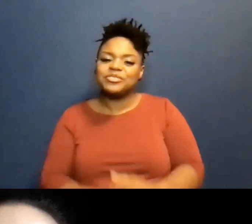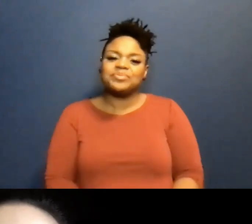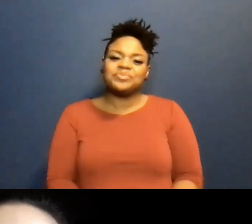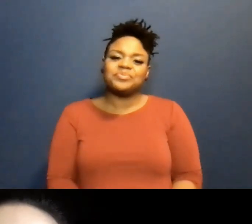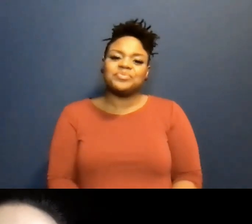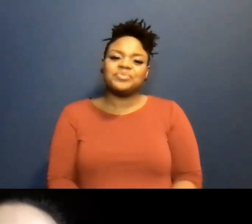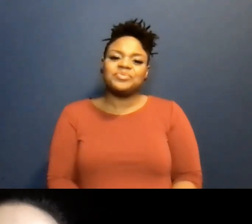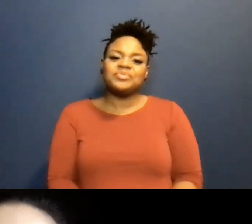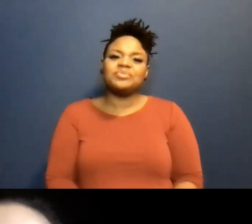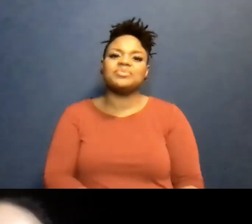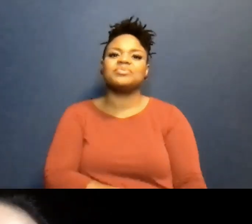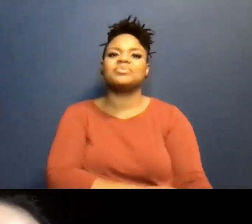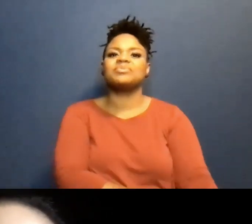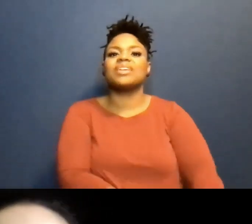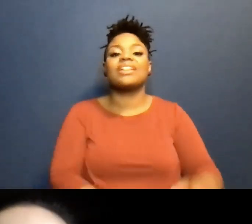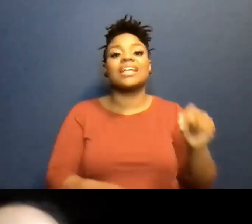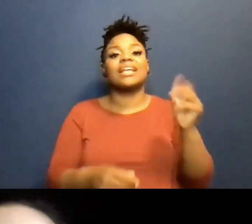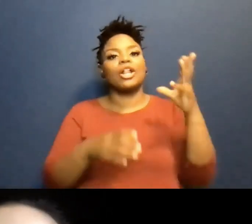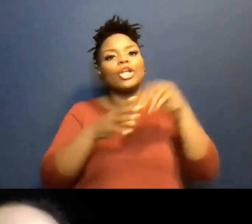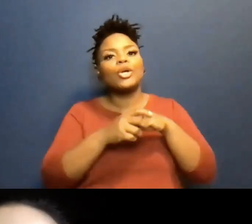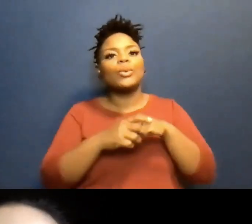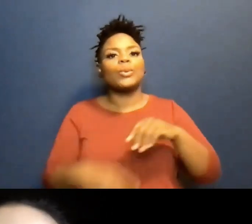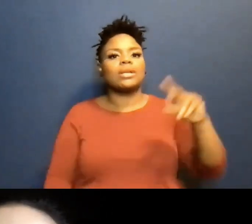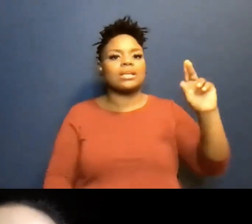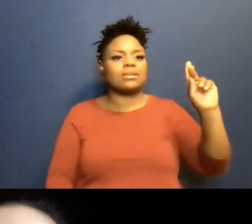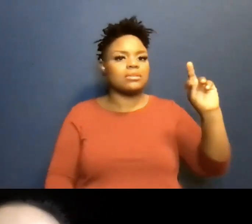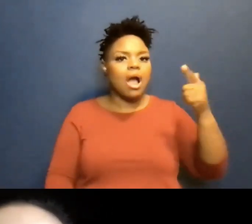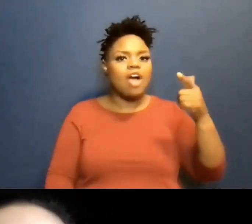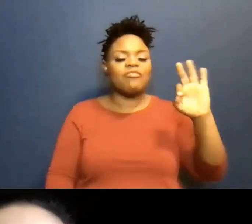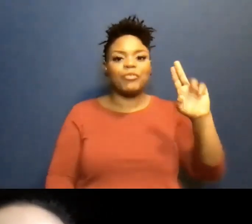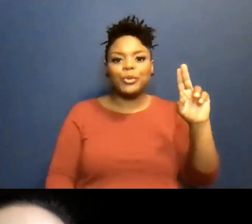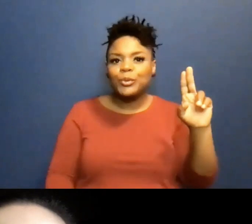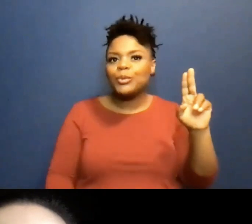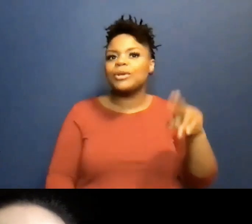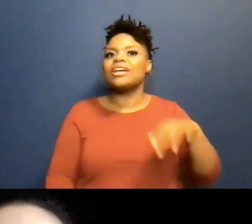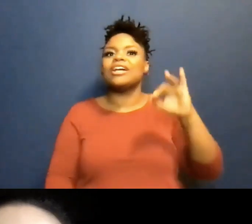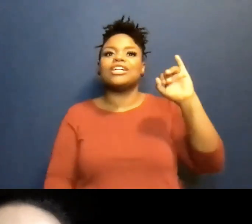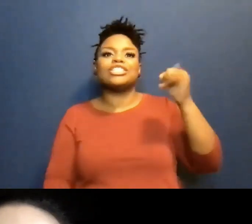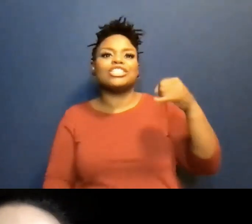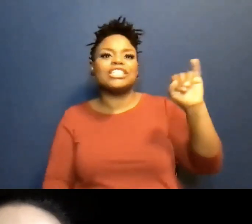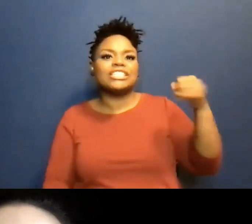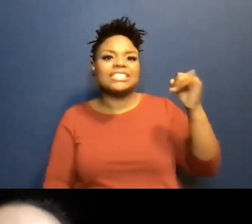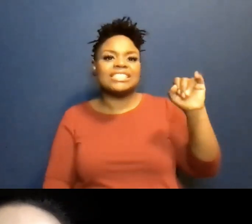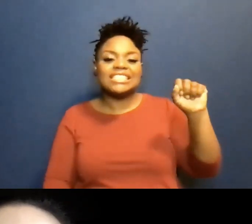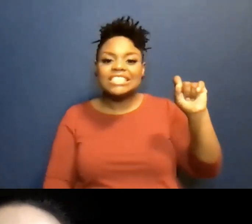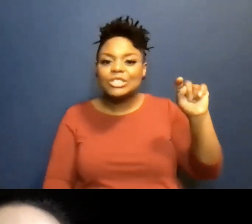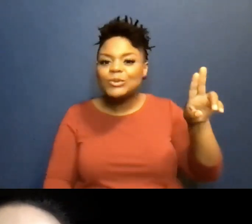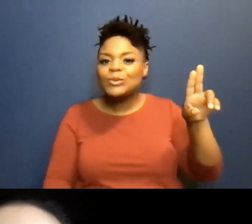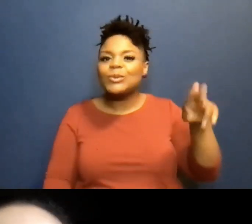like ninja style action. But the fact that at the very end, you see